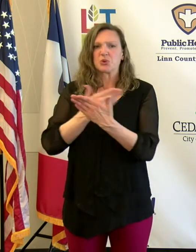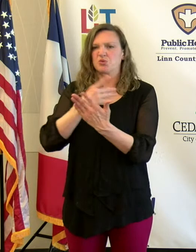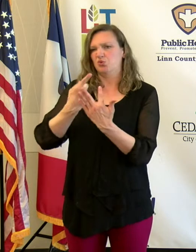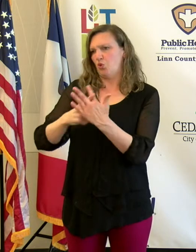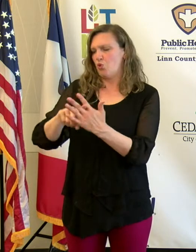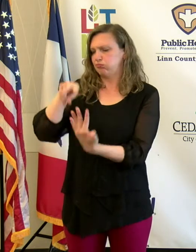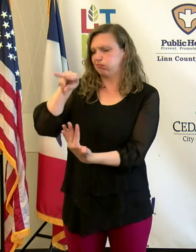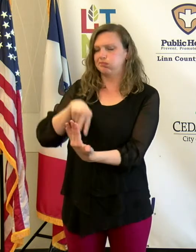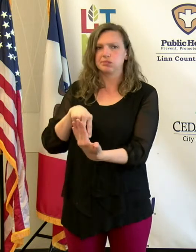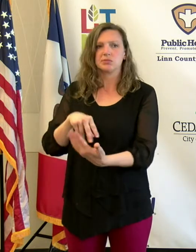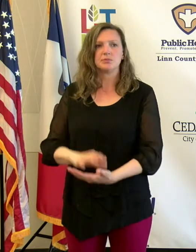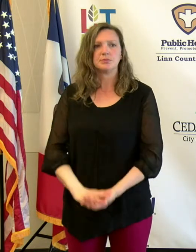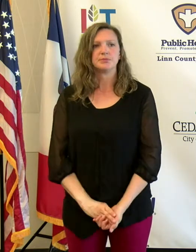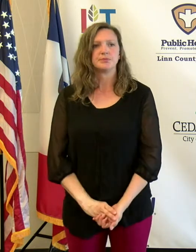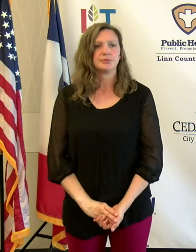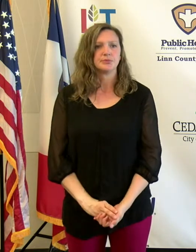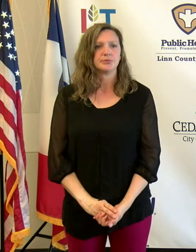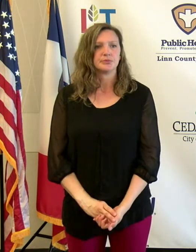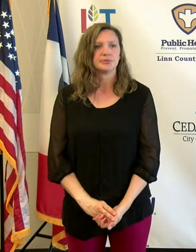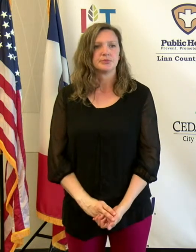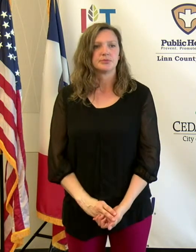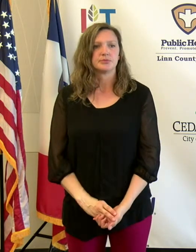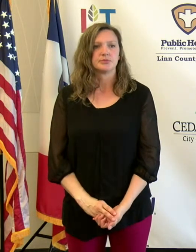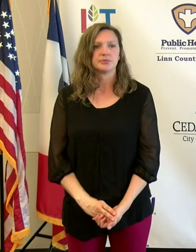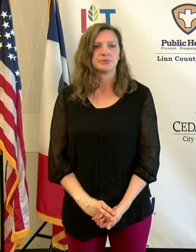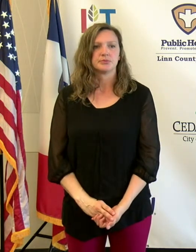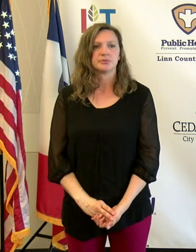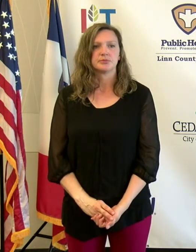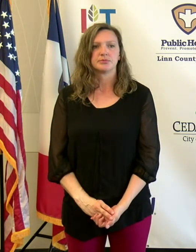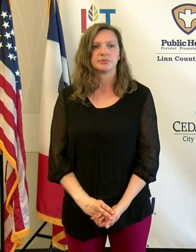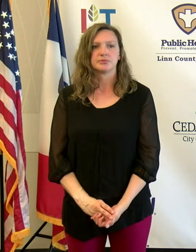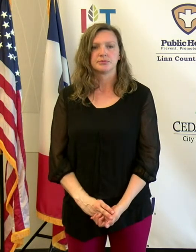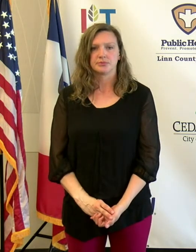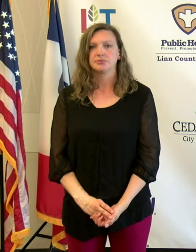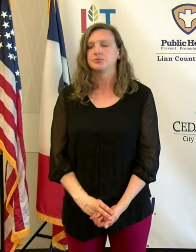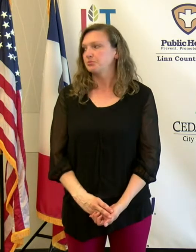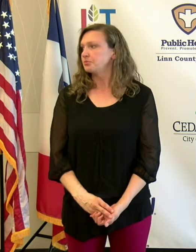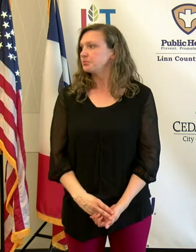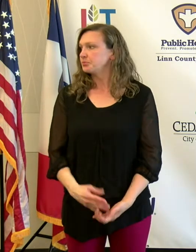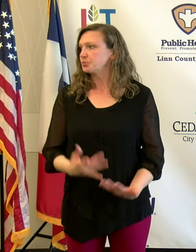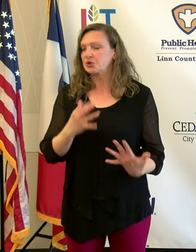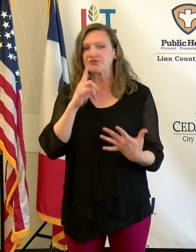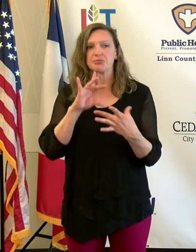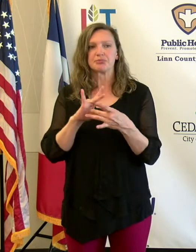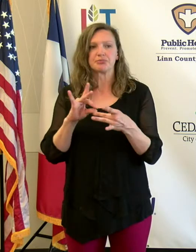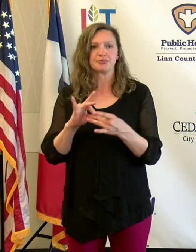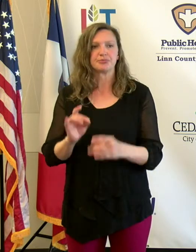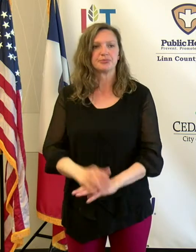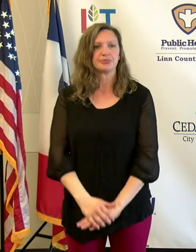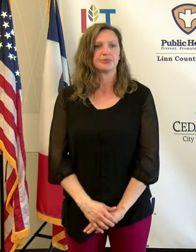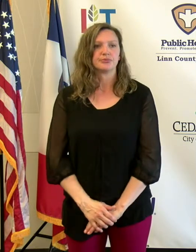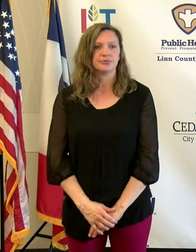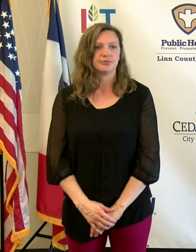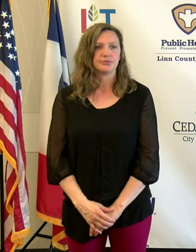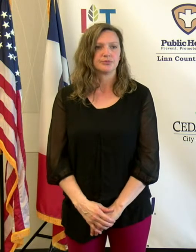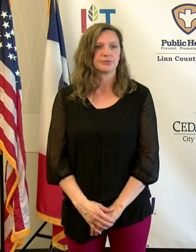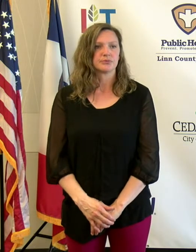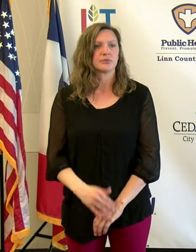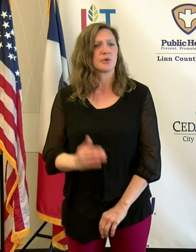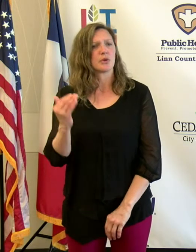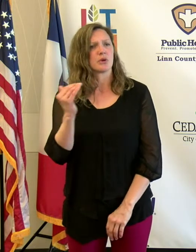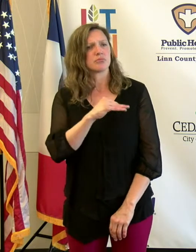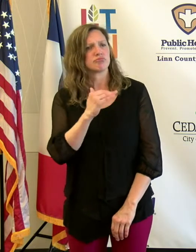they do relate to a few things that Heather discussed. The first question is, how are the cases at Tyson and